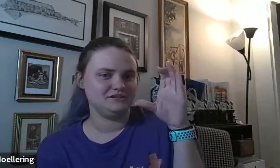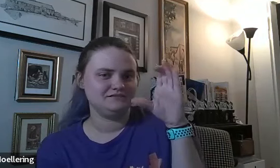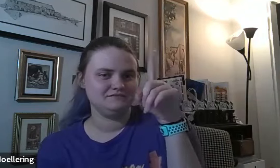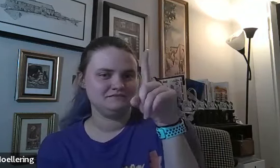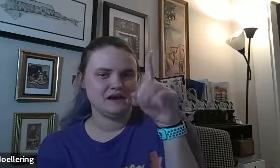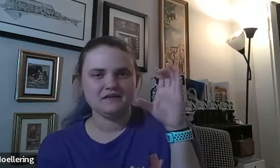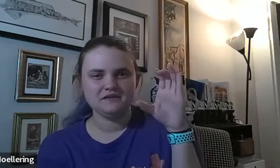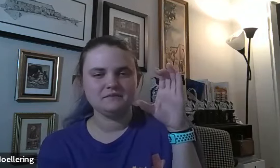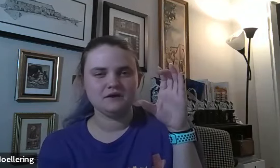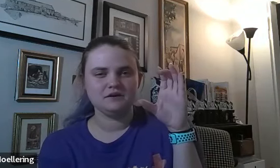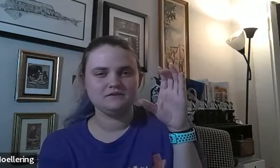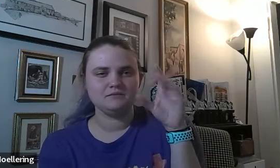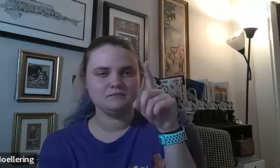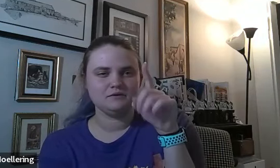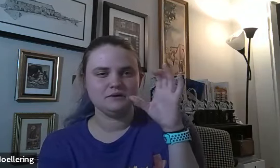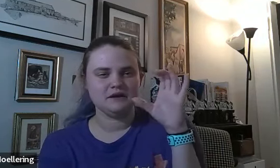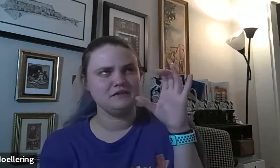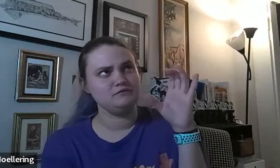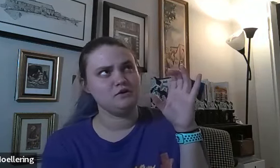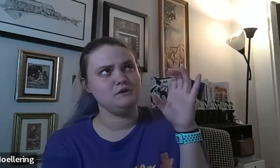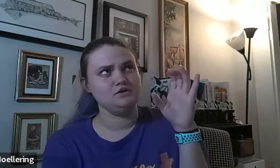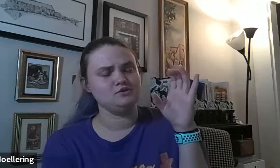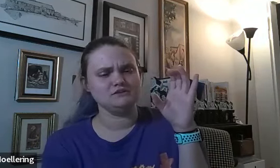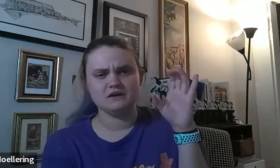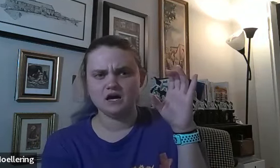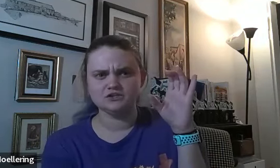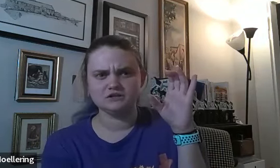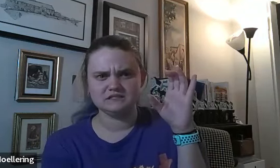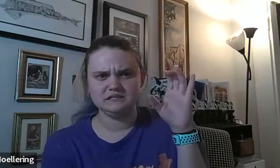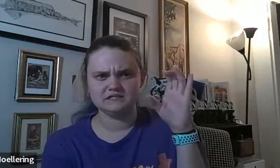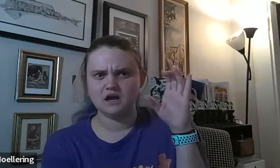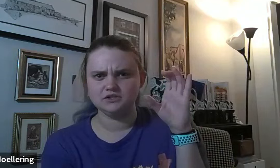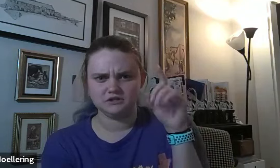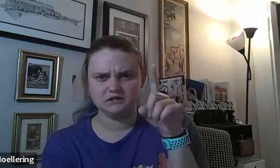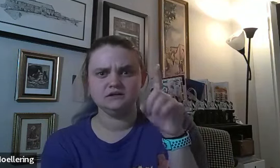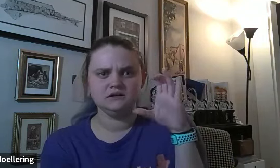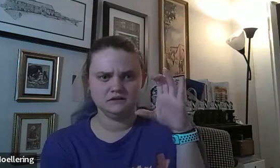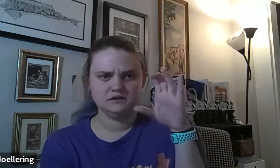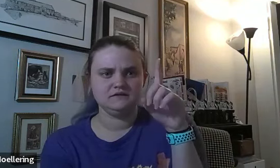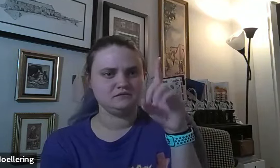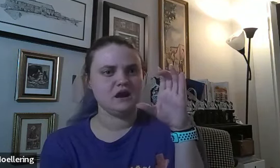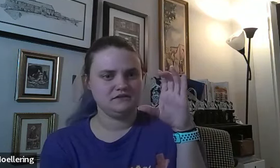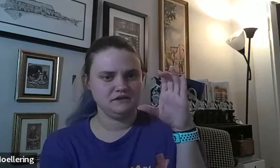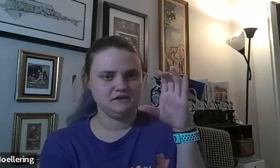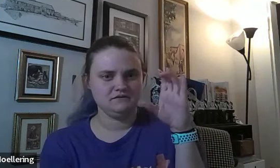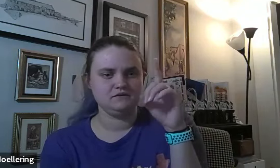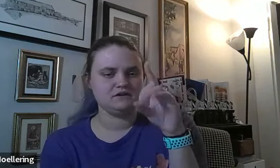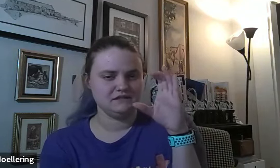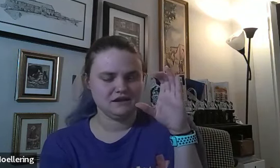100. I think about, if you remember with Roman numerals, a C is 100. That's what I think of. If you guys think, I